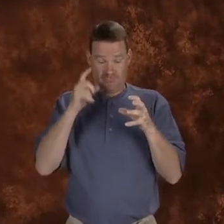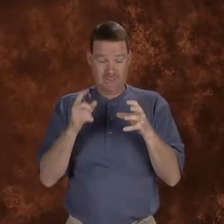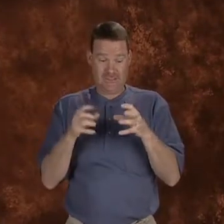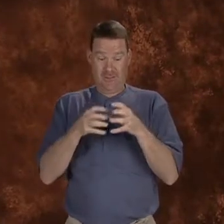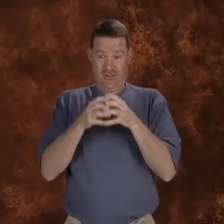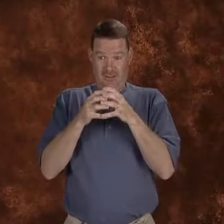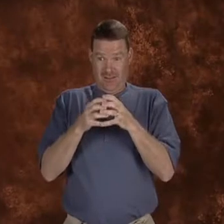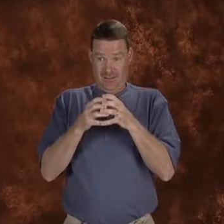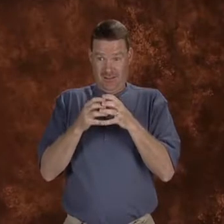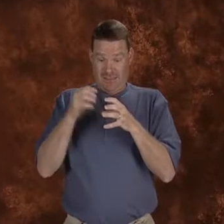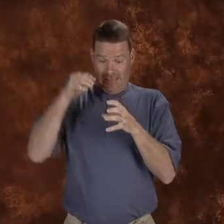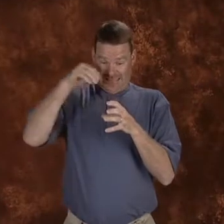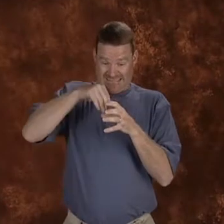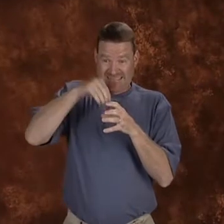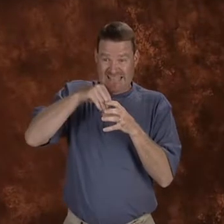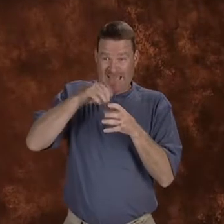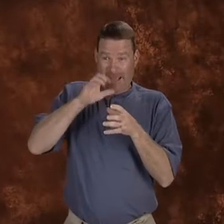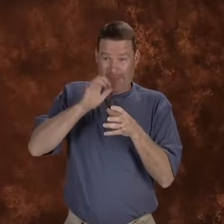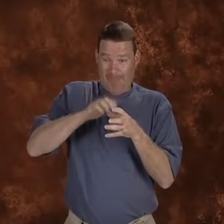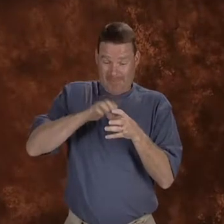They're clear like glass.